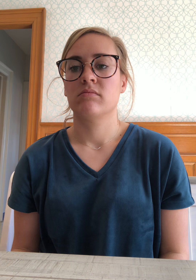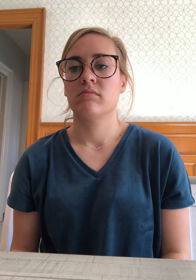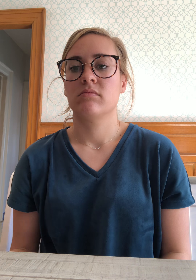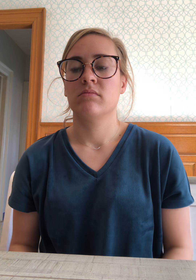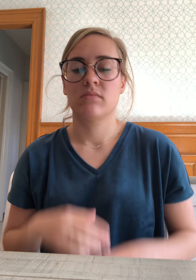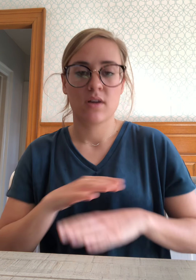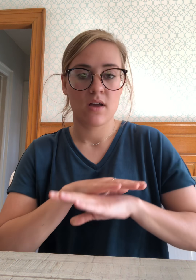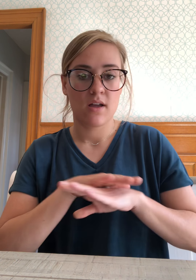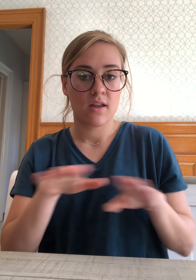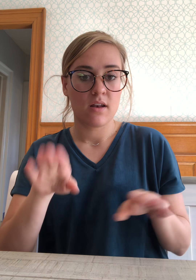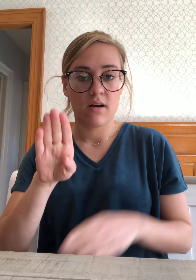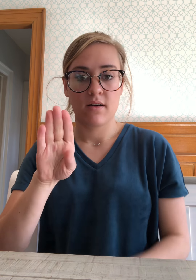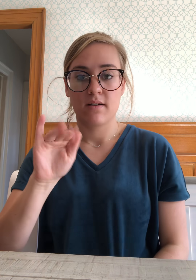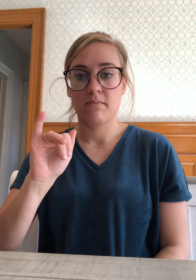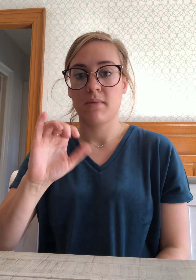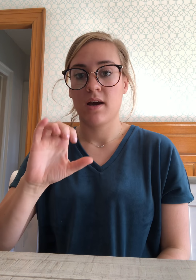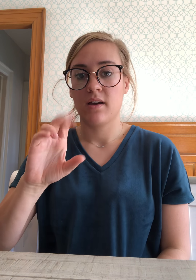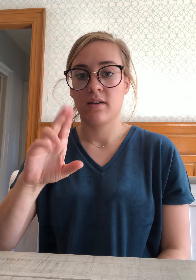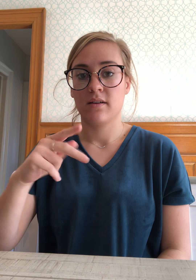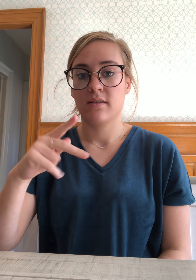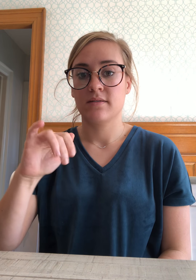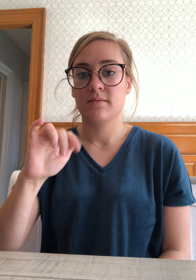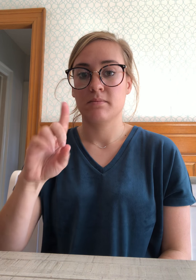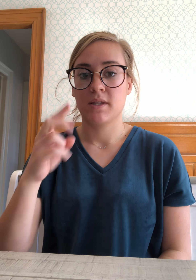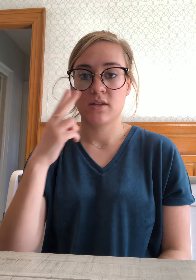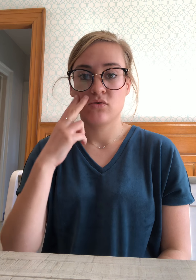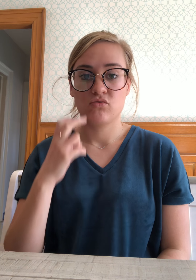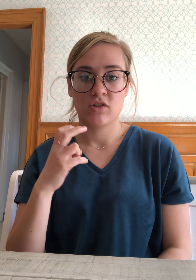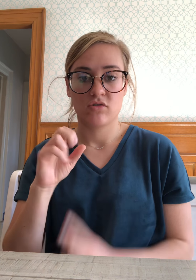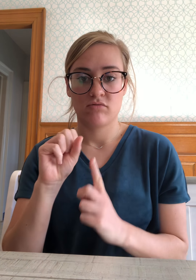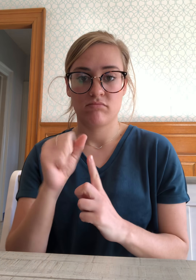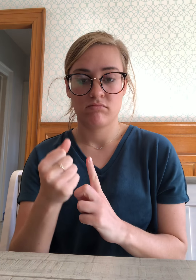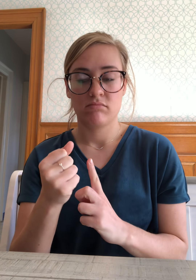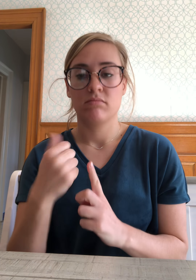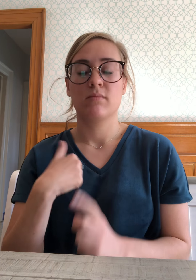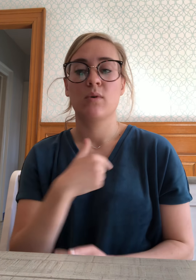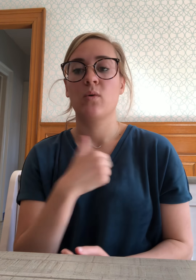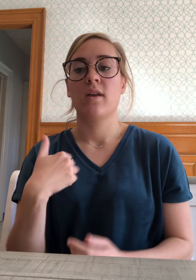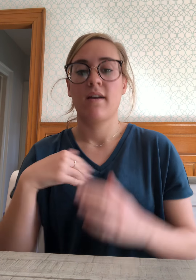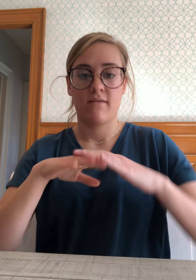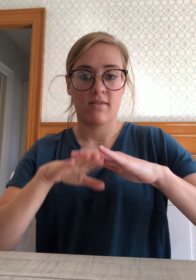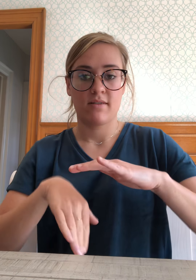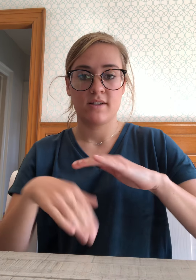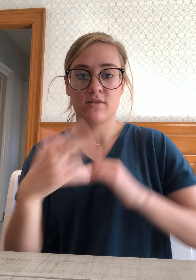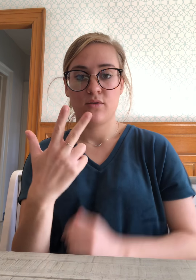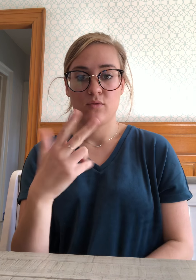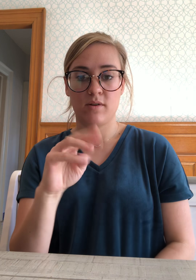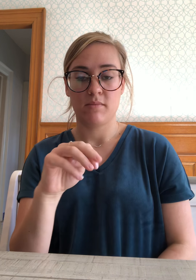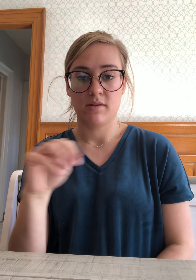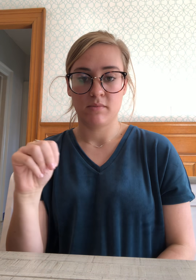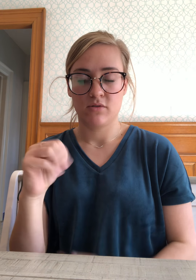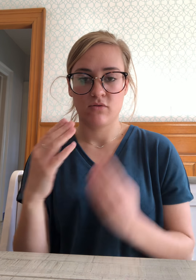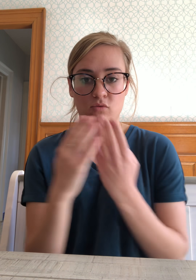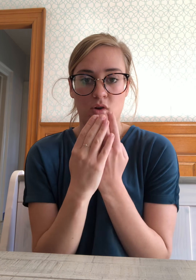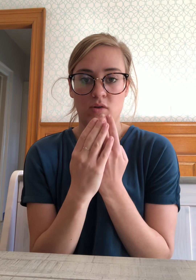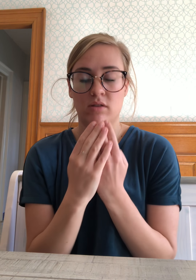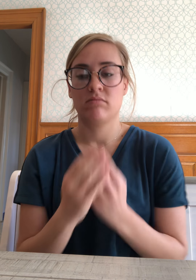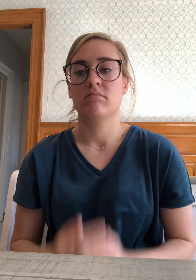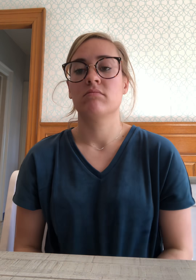Non-bicuspid extraction scenarios, we have less than 3 millimeters of crowding. We